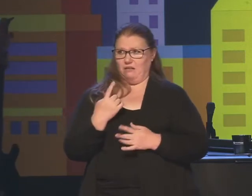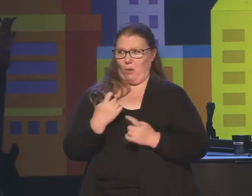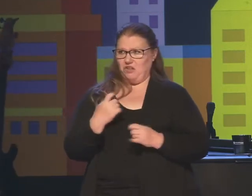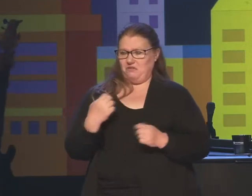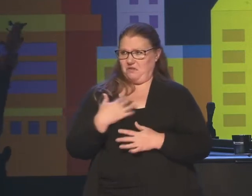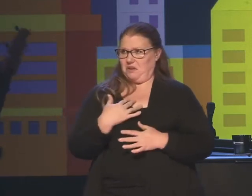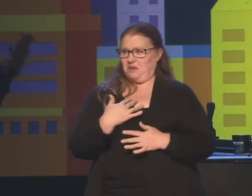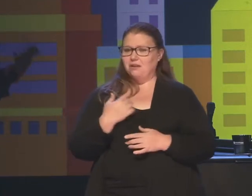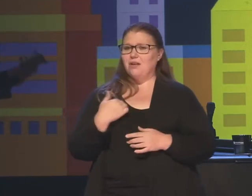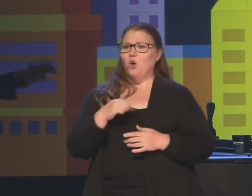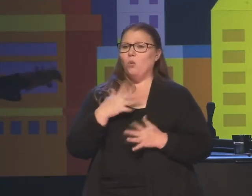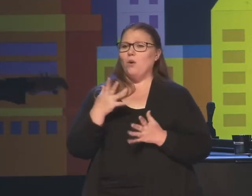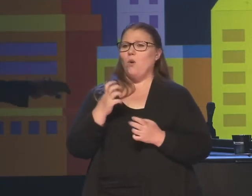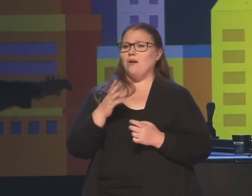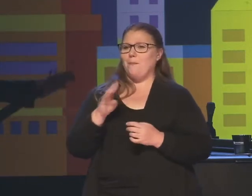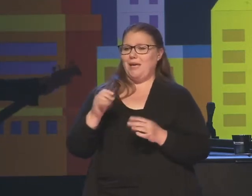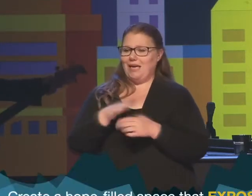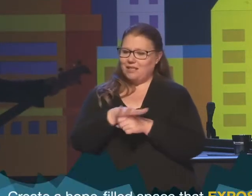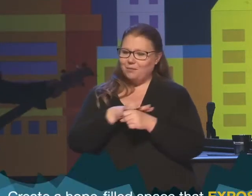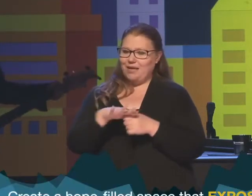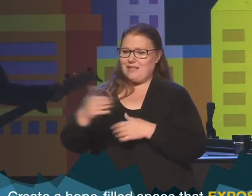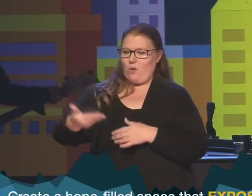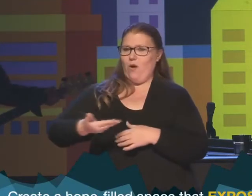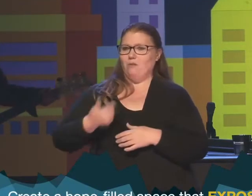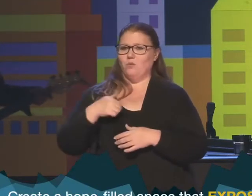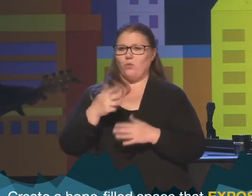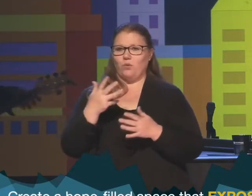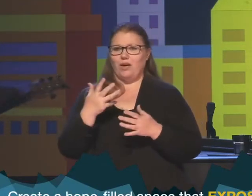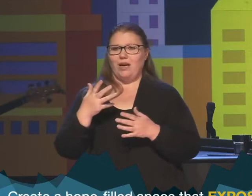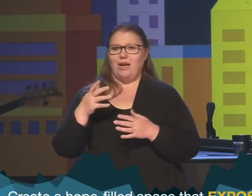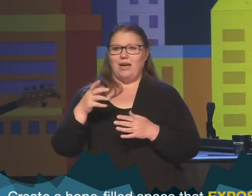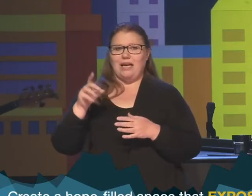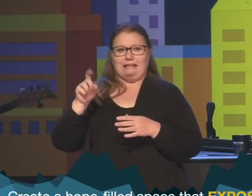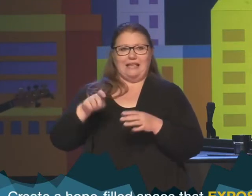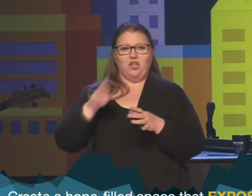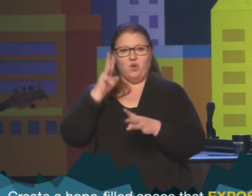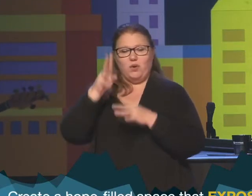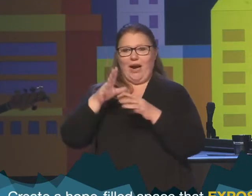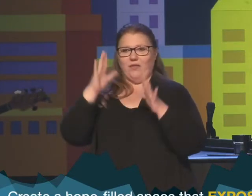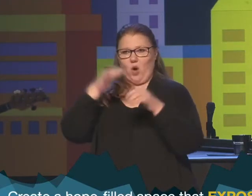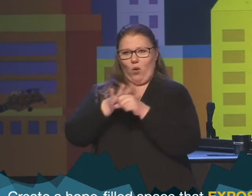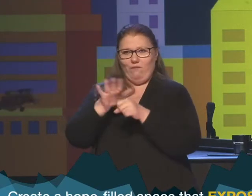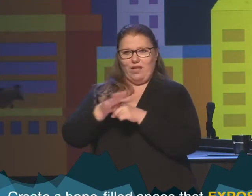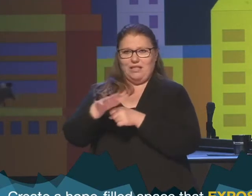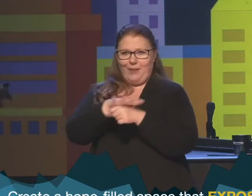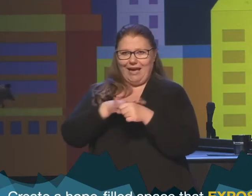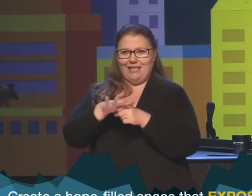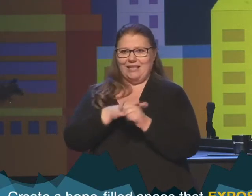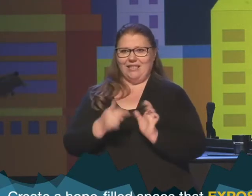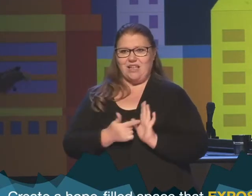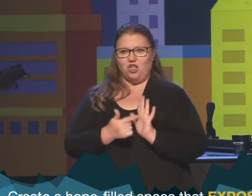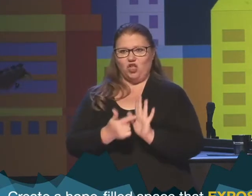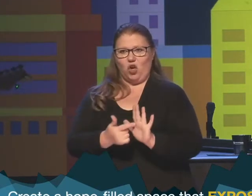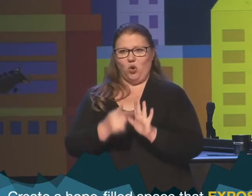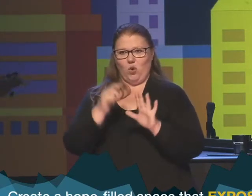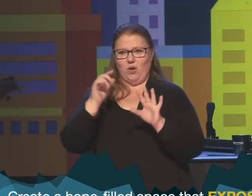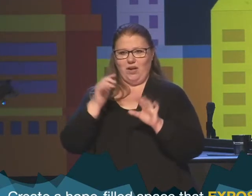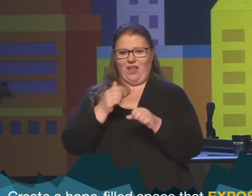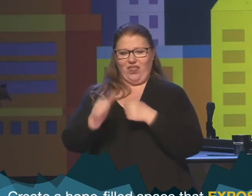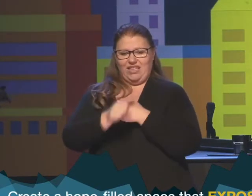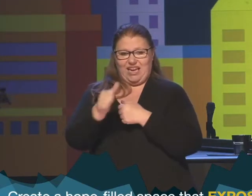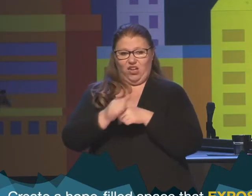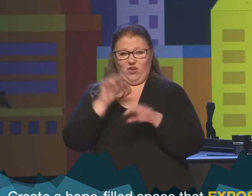to be a space that welcomes them. And then finally, we ought to create hope-filled spaces that expose the dangerous distractions of our